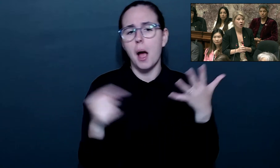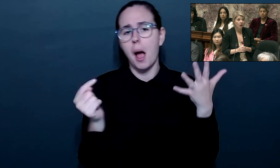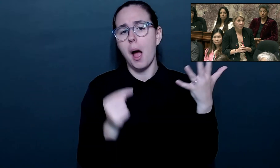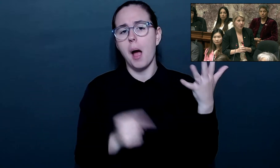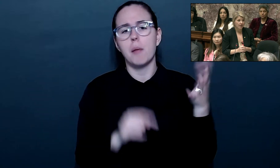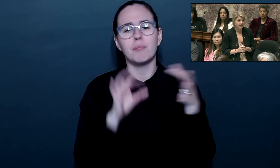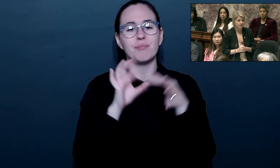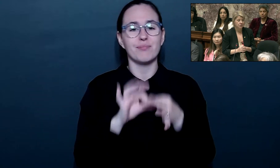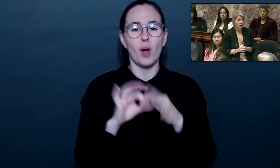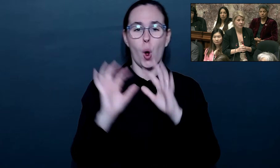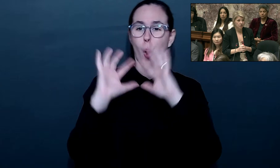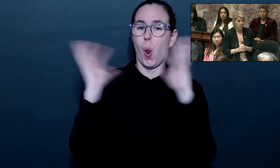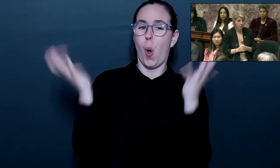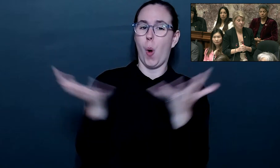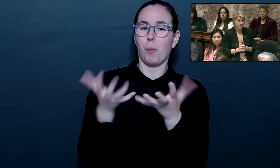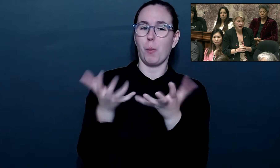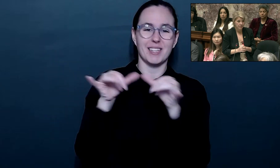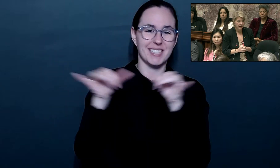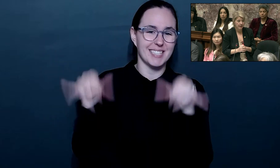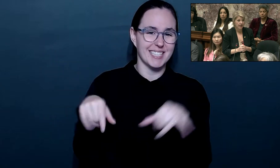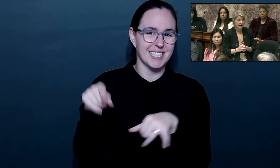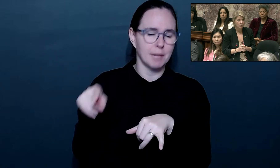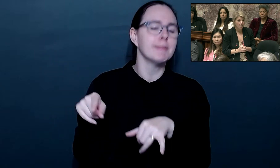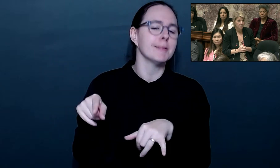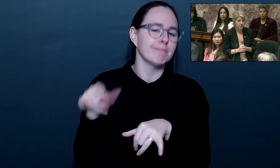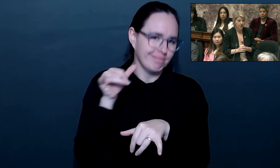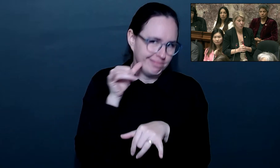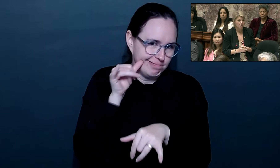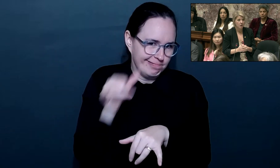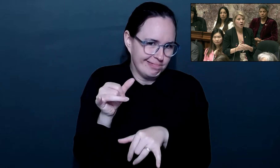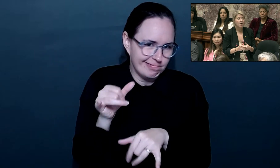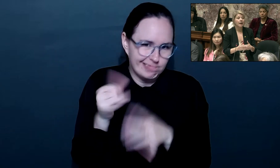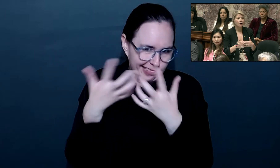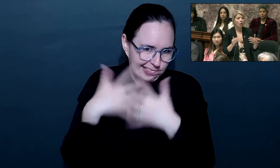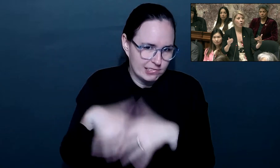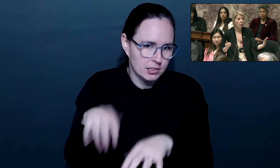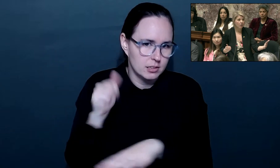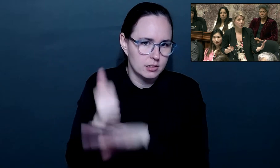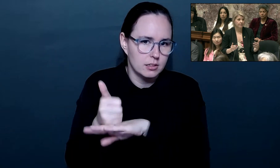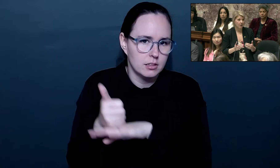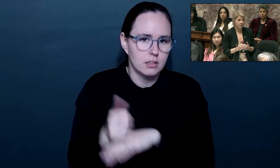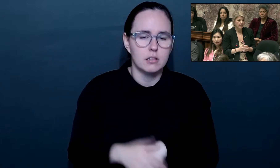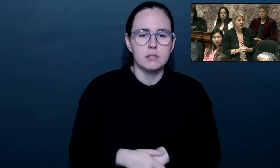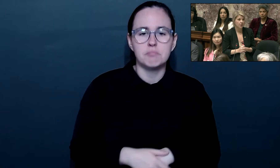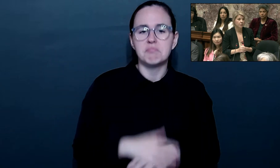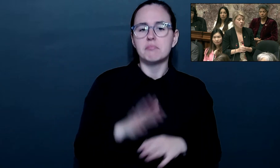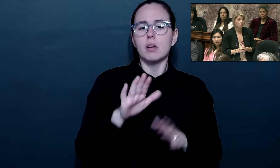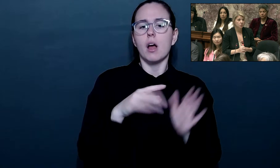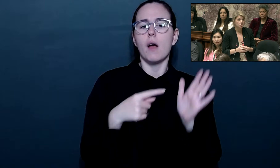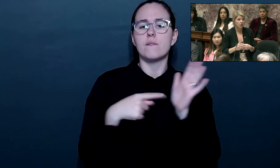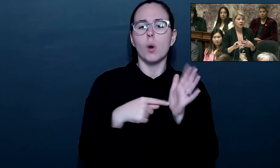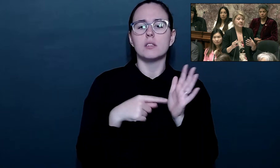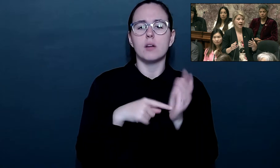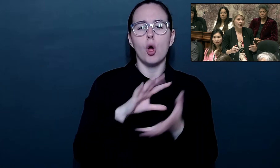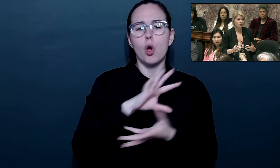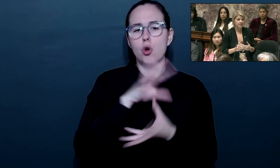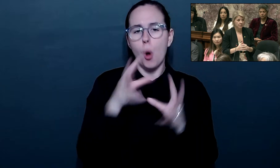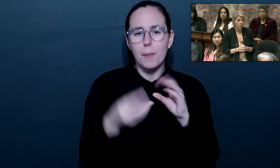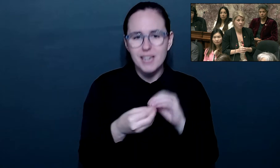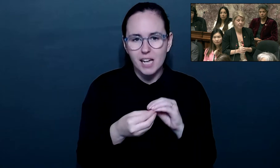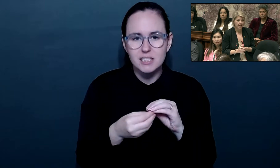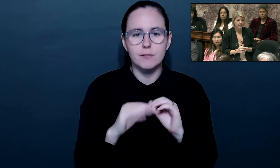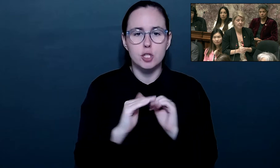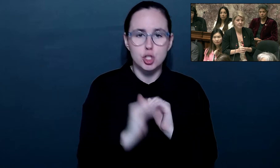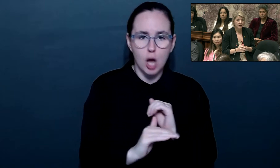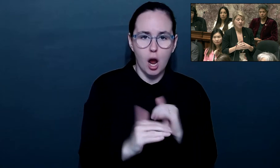like a comprehensive child and youth well-being plan, an outcomes framework, a whole of government approach to how we